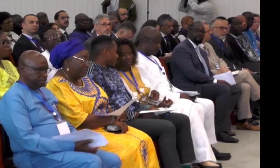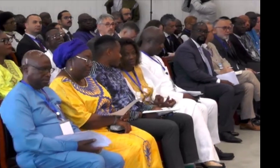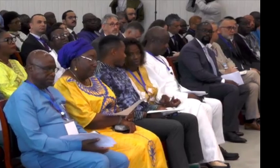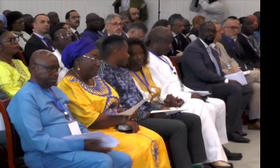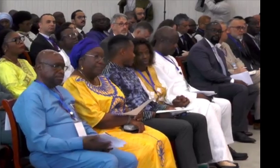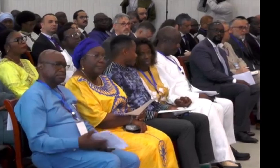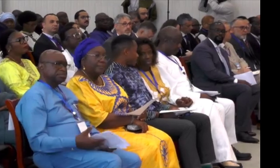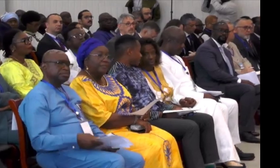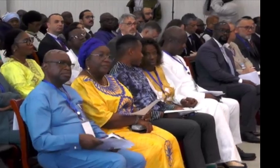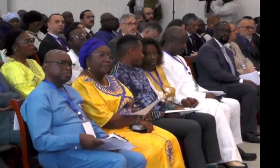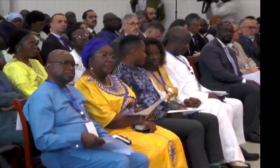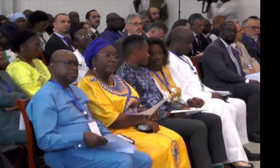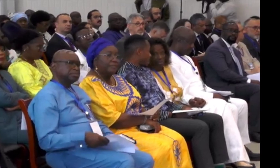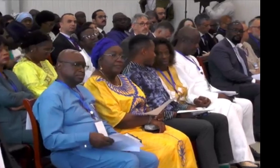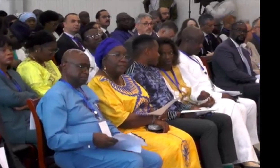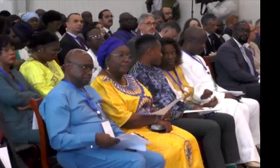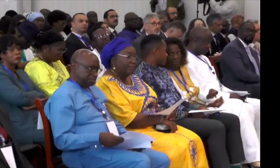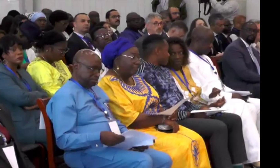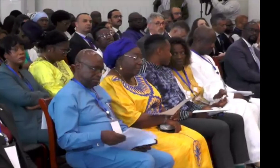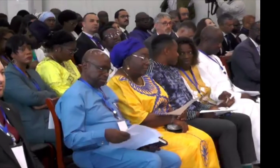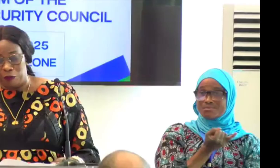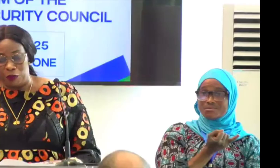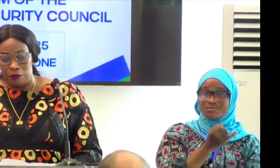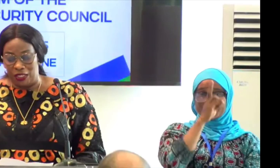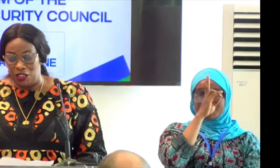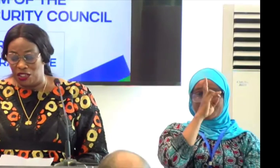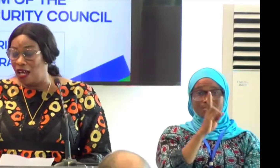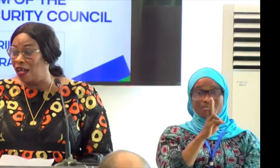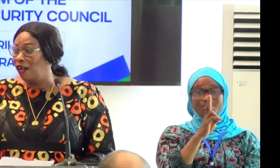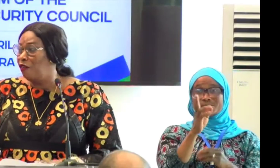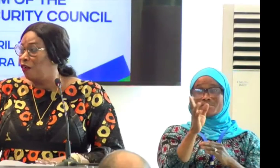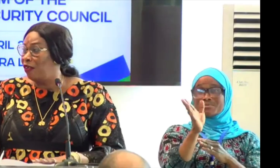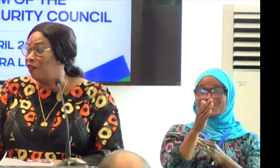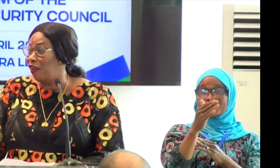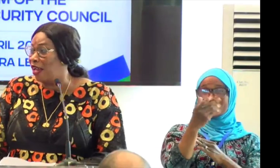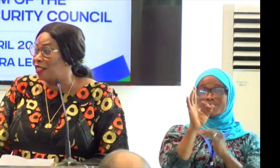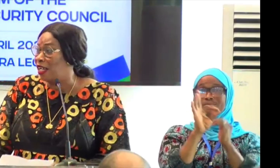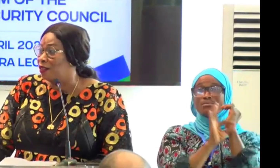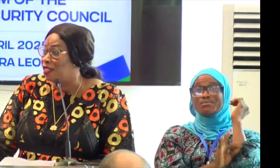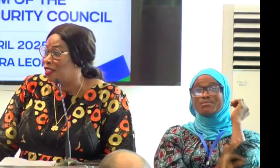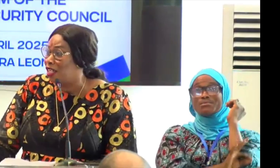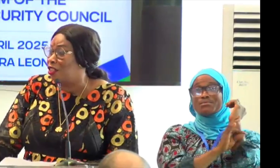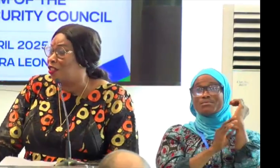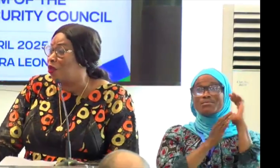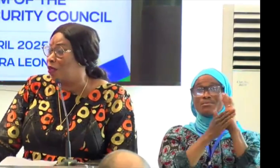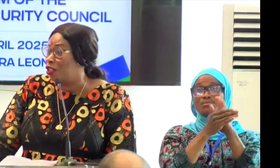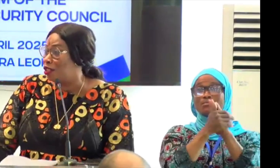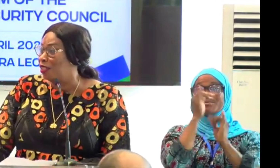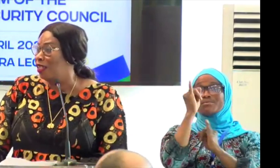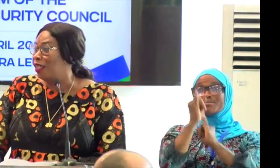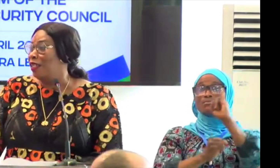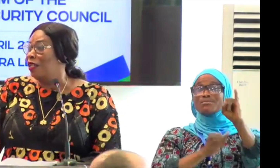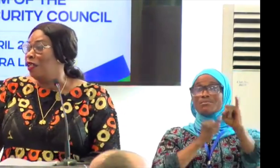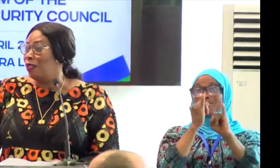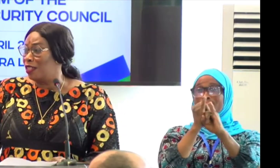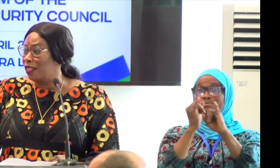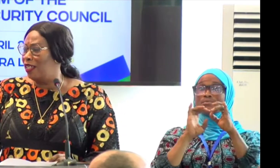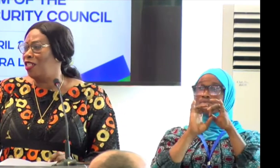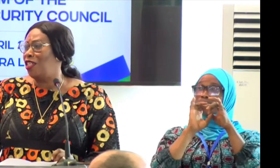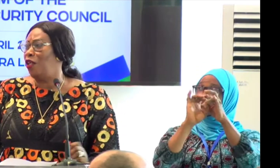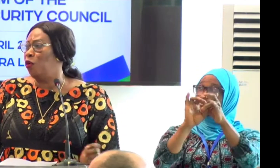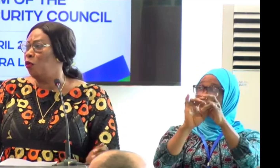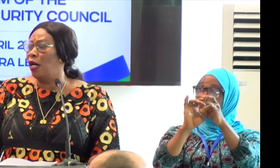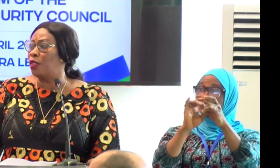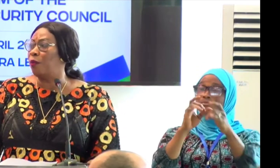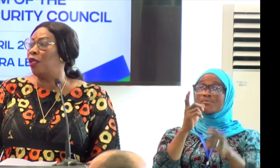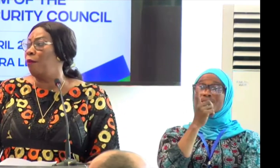And this time I want to invite the Honorable Minister of Foreign Affairs and International Cooperation, a